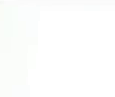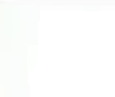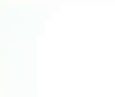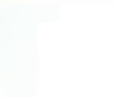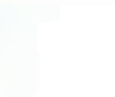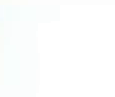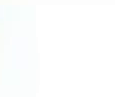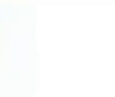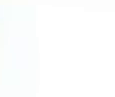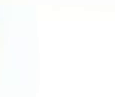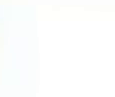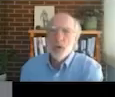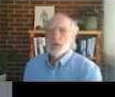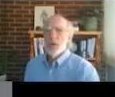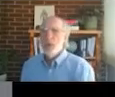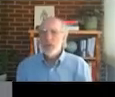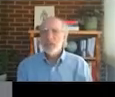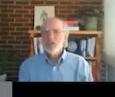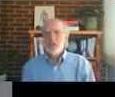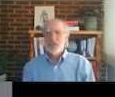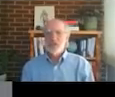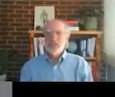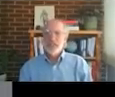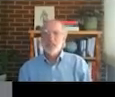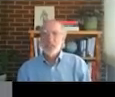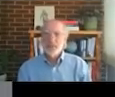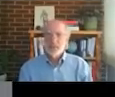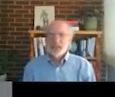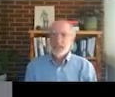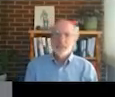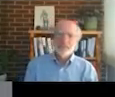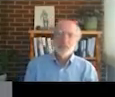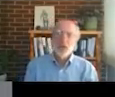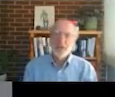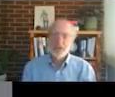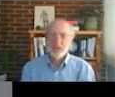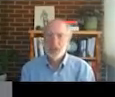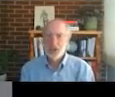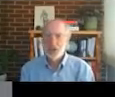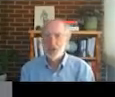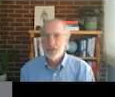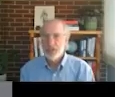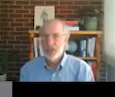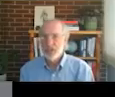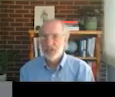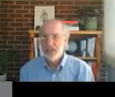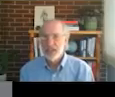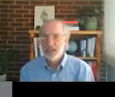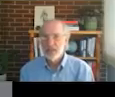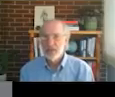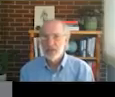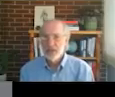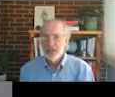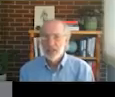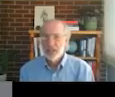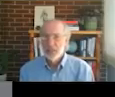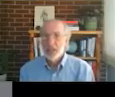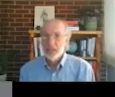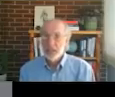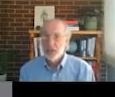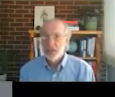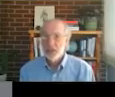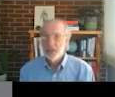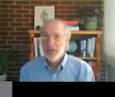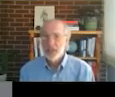And hat. Nice job. One concern that has been often mentioned regarding sign language